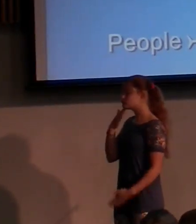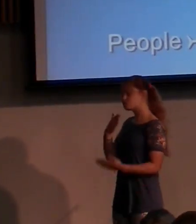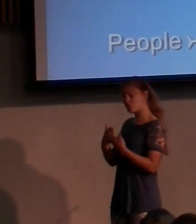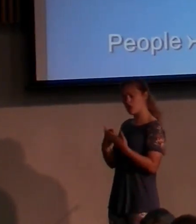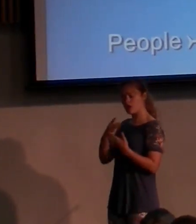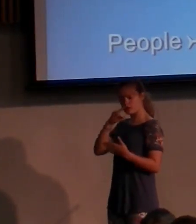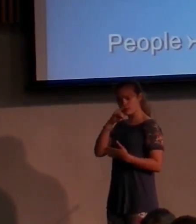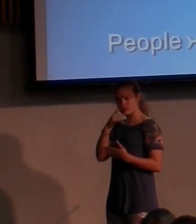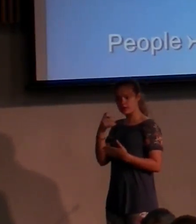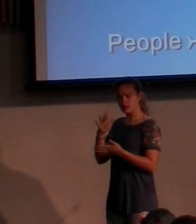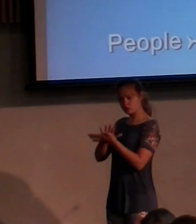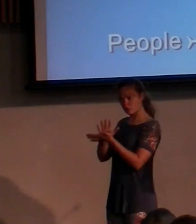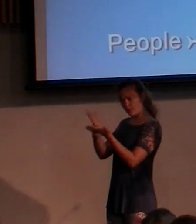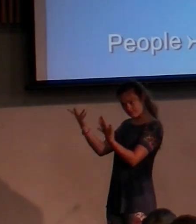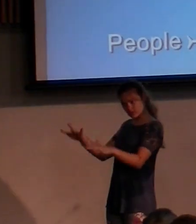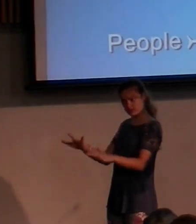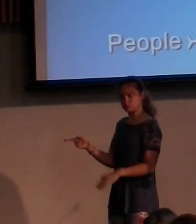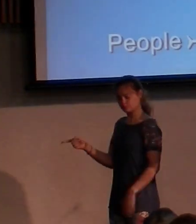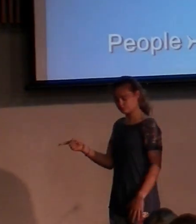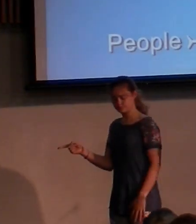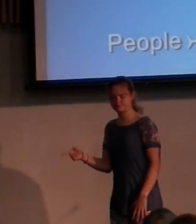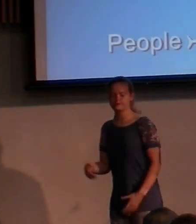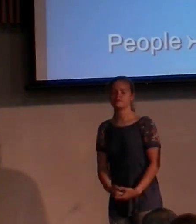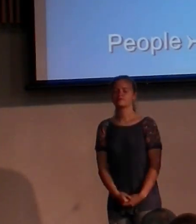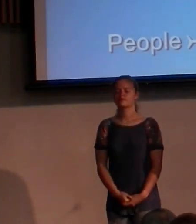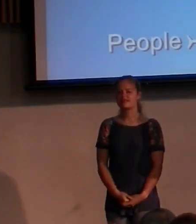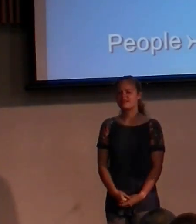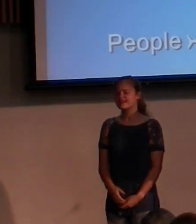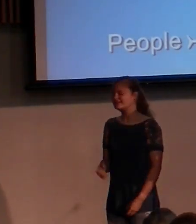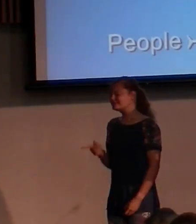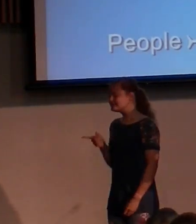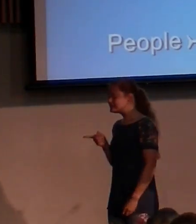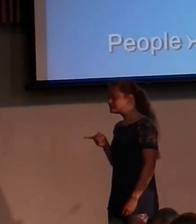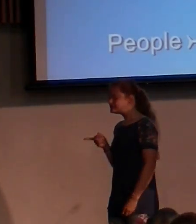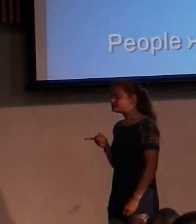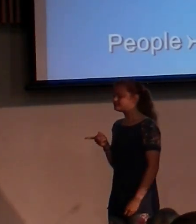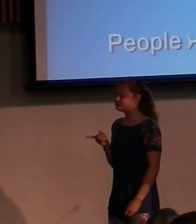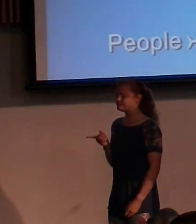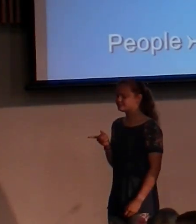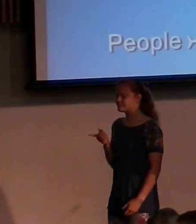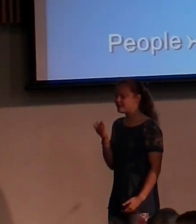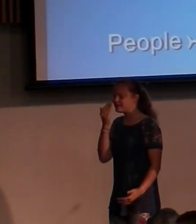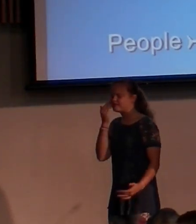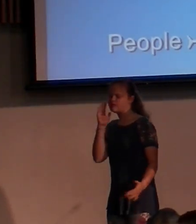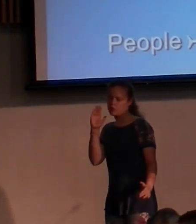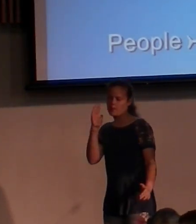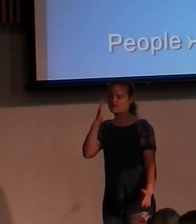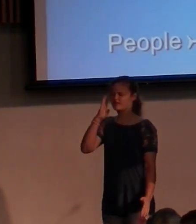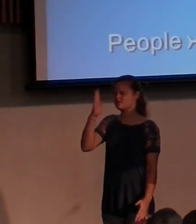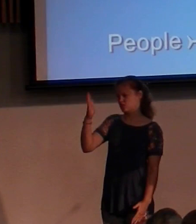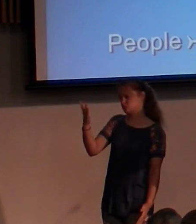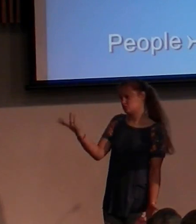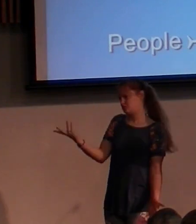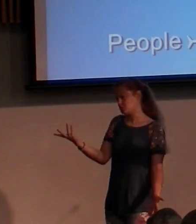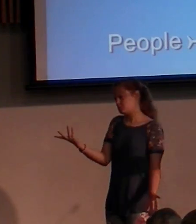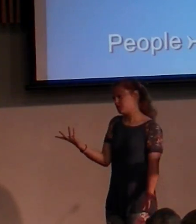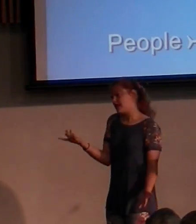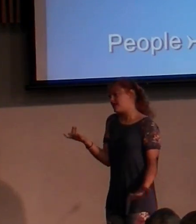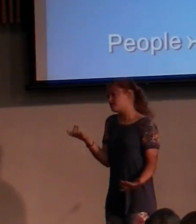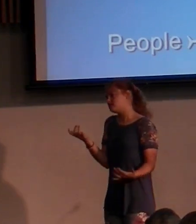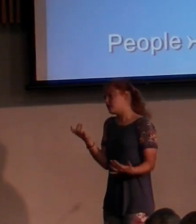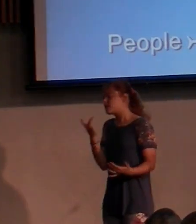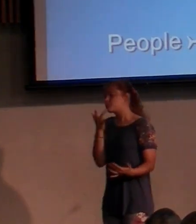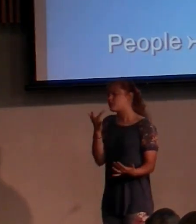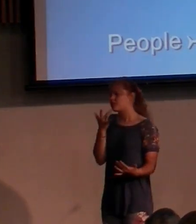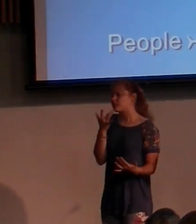finished school, and but still wasn't really sure about his future. Kind of more of a homebody. In fact, people would